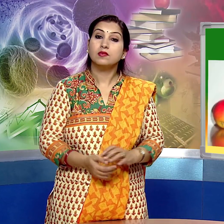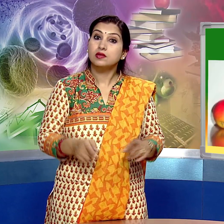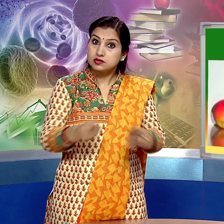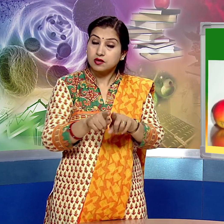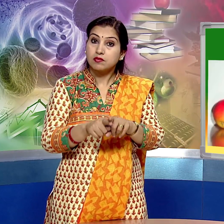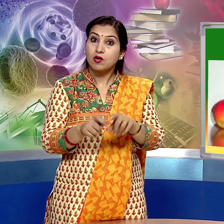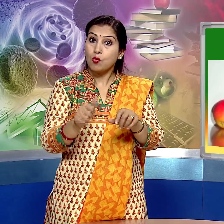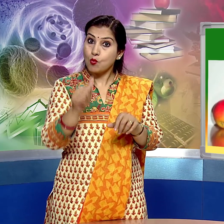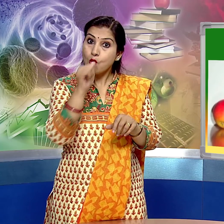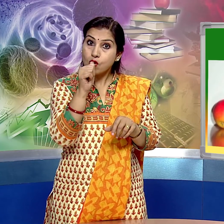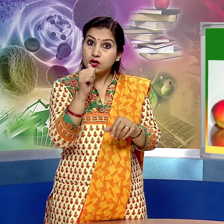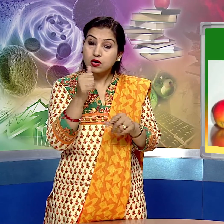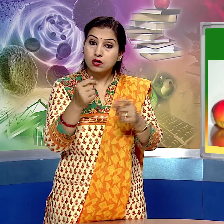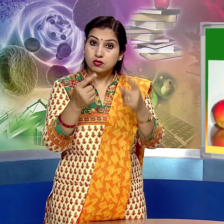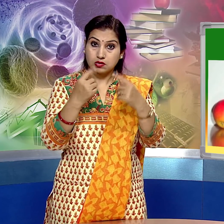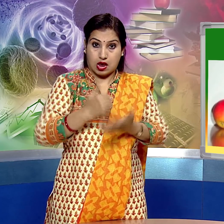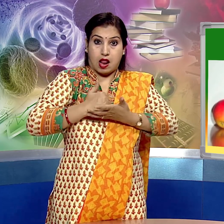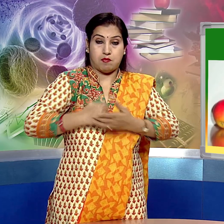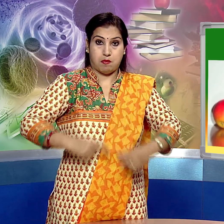Water is also essential for our body.